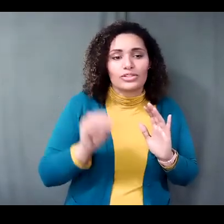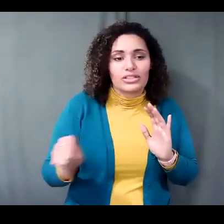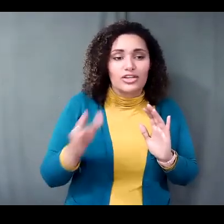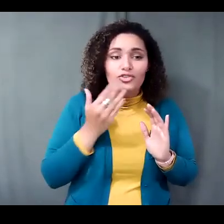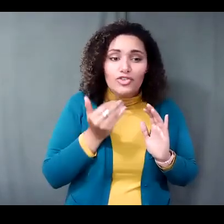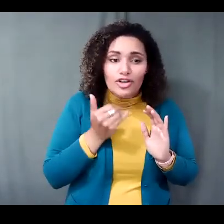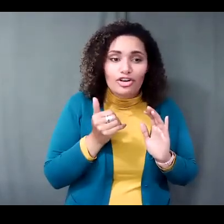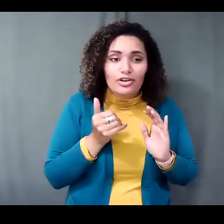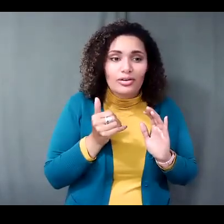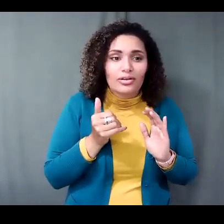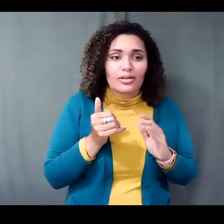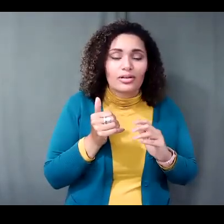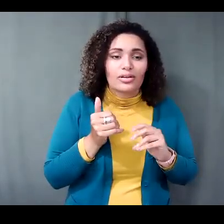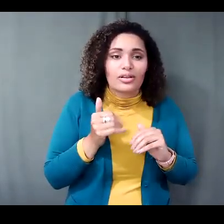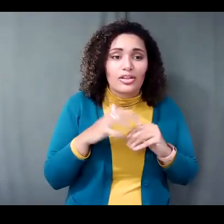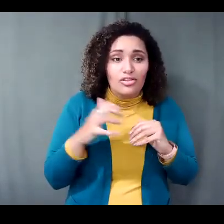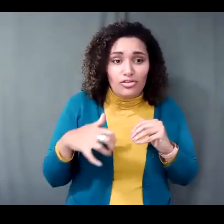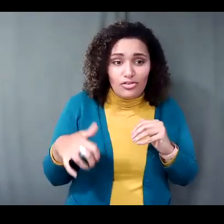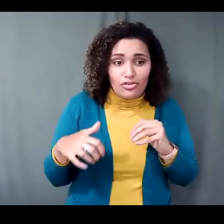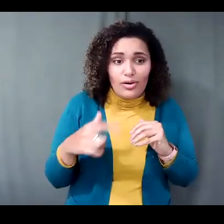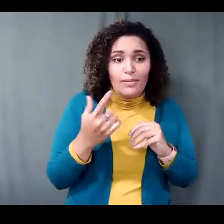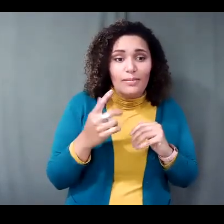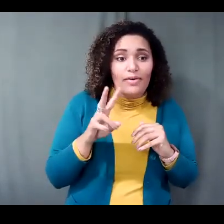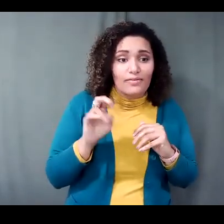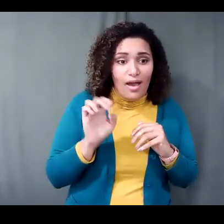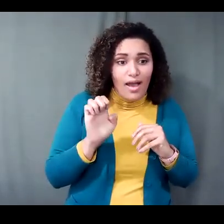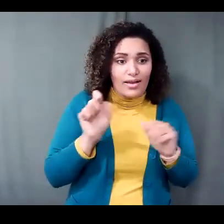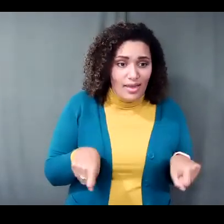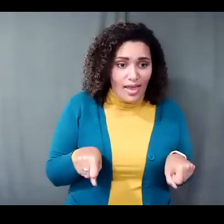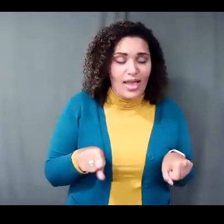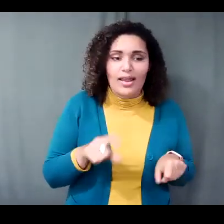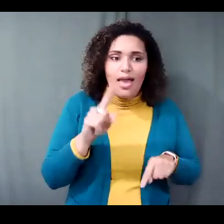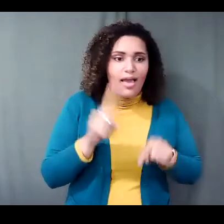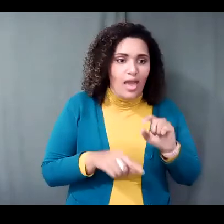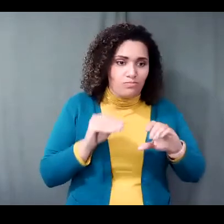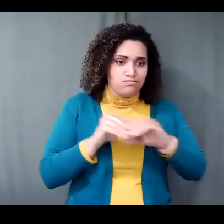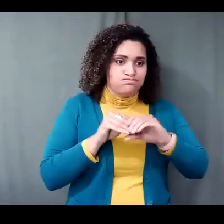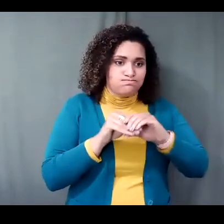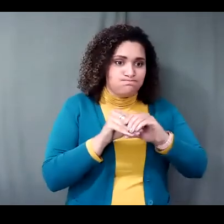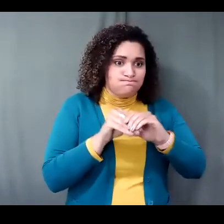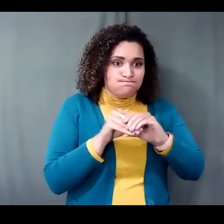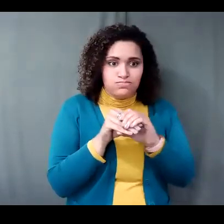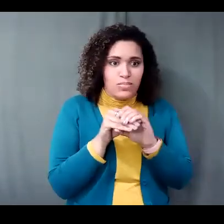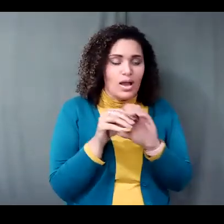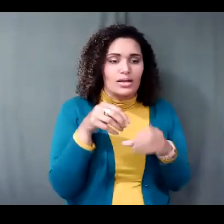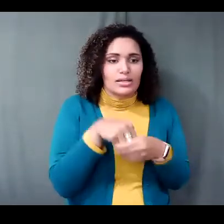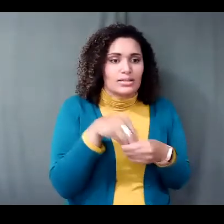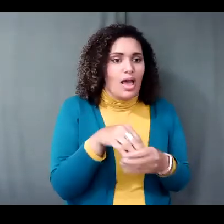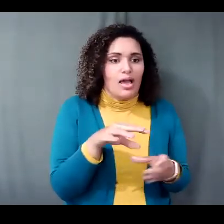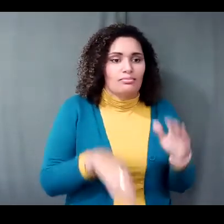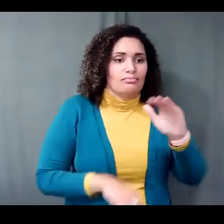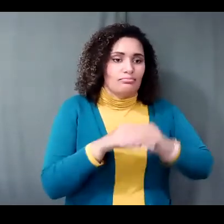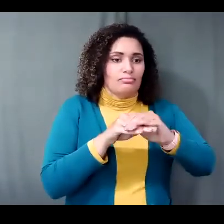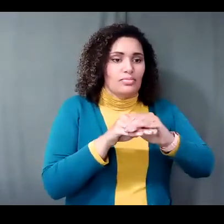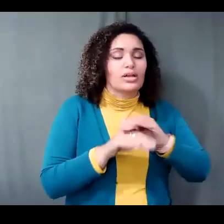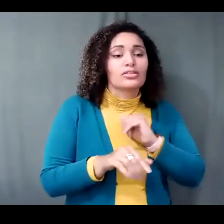that the grapevine can really do. It can't stuff any more than that into the grape. So it gets to